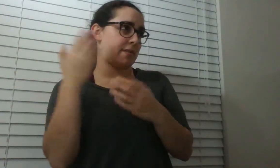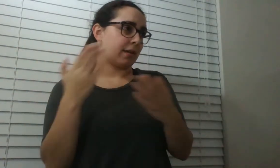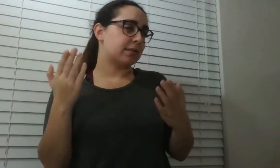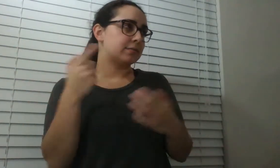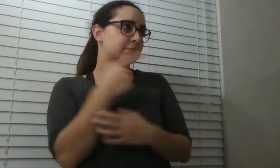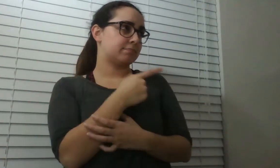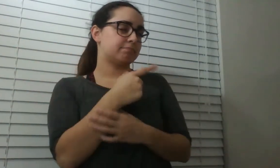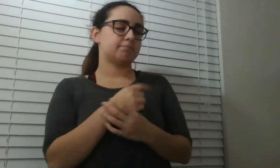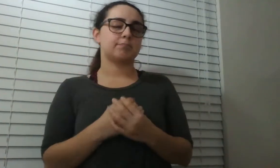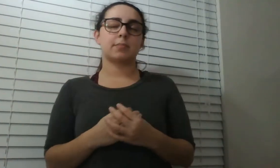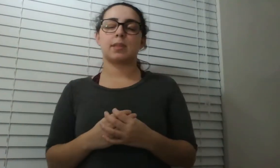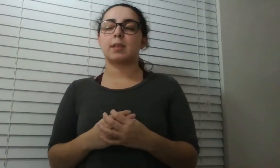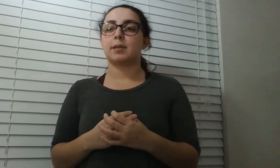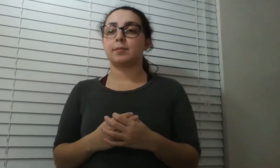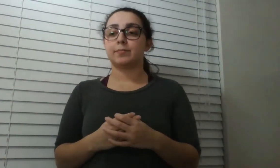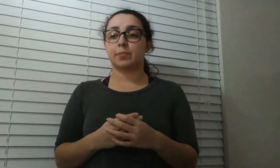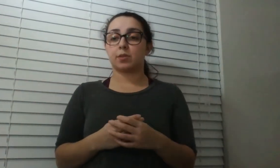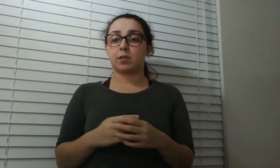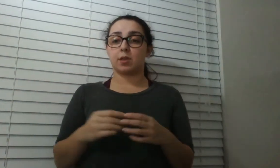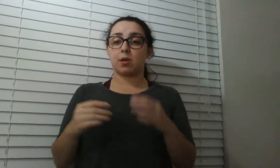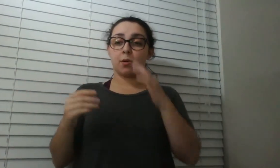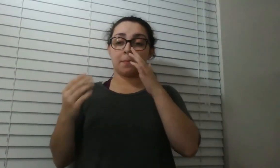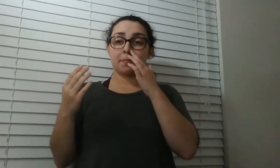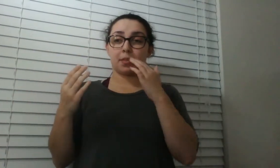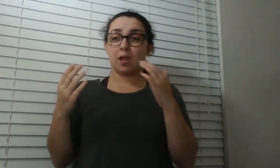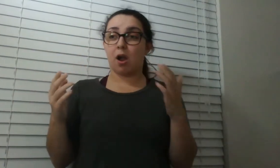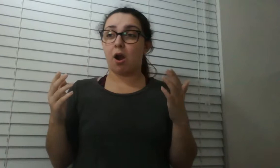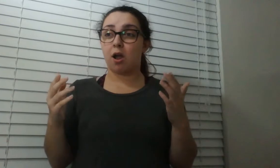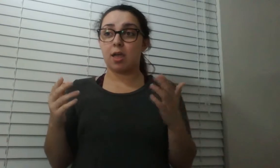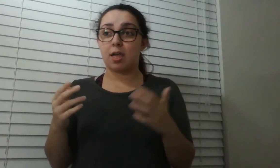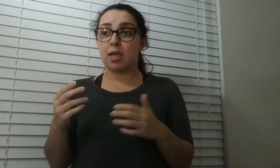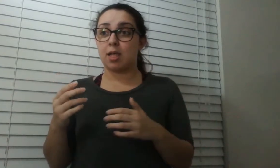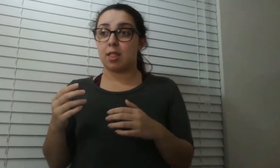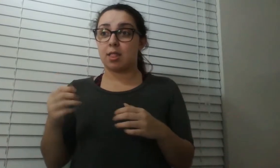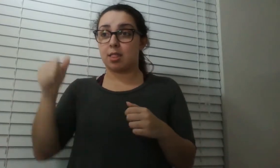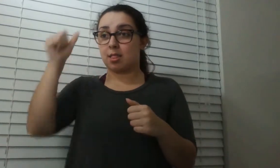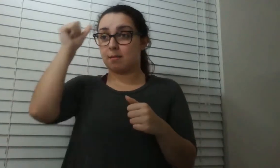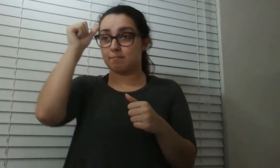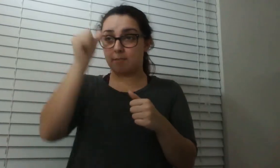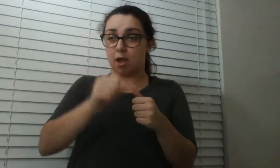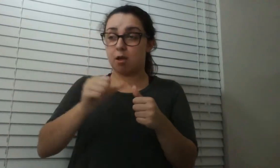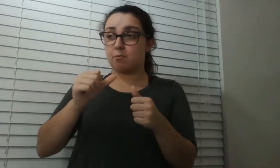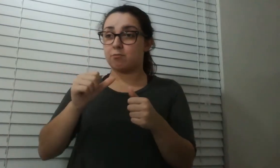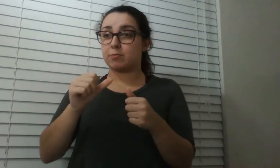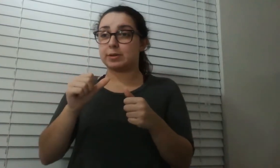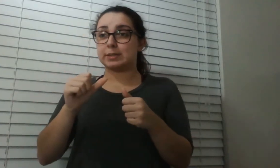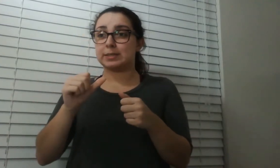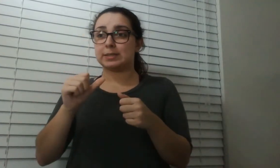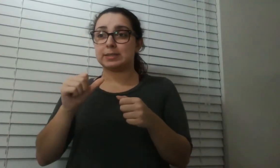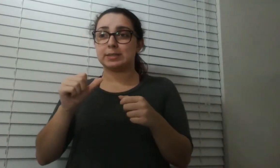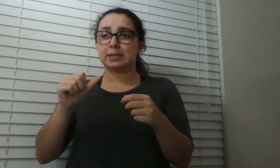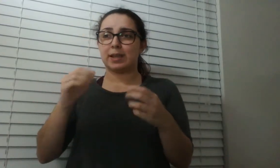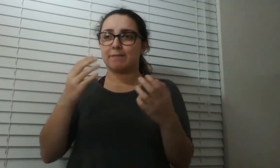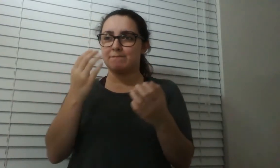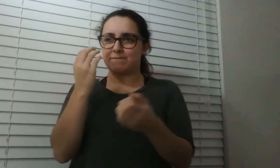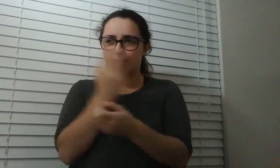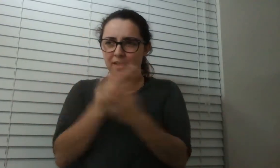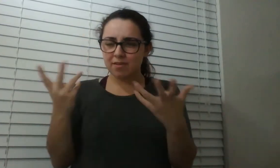So you're saying, are the memories and experiences of his life suddenly contained in that facsimile? That's the question. And most